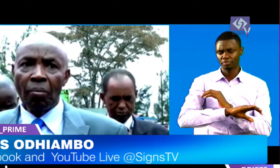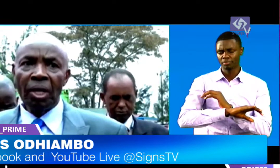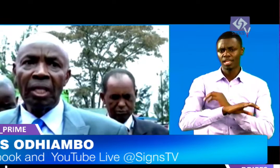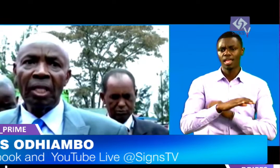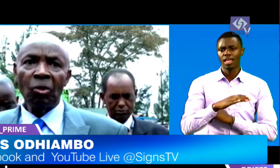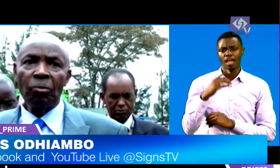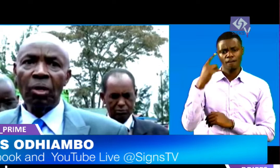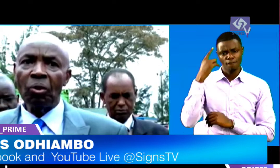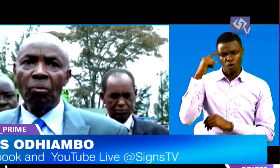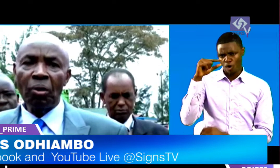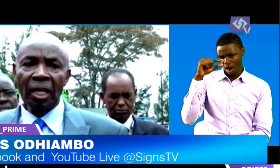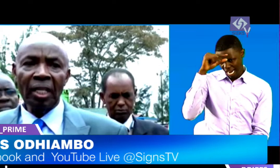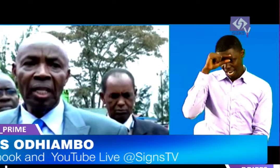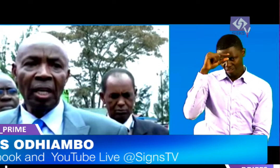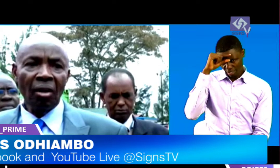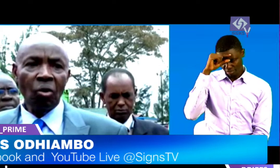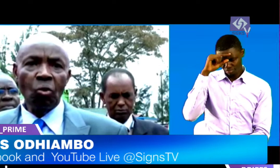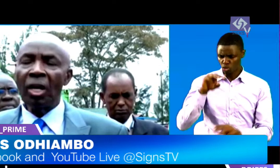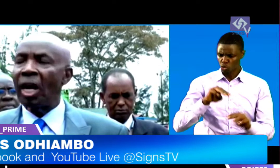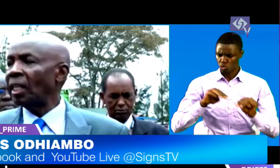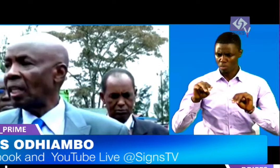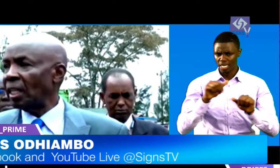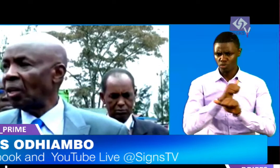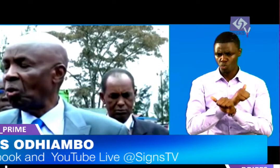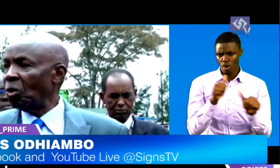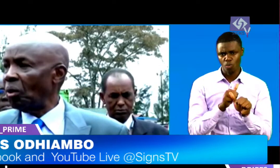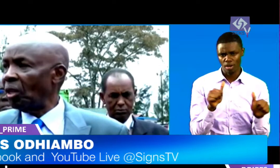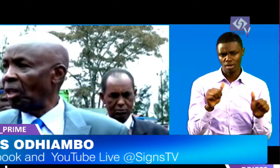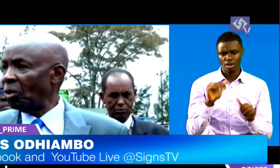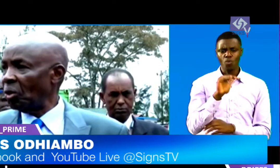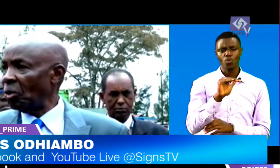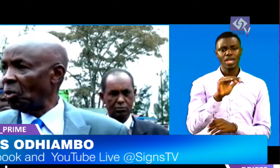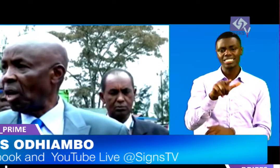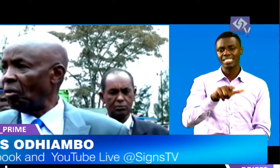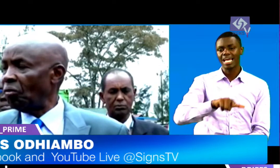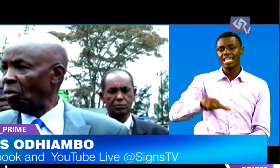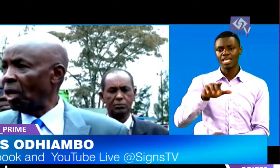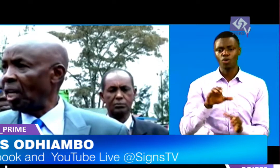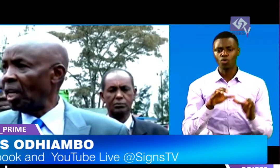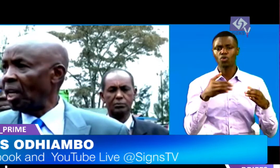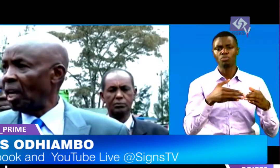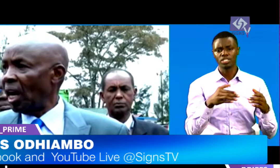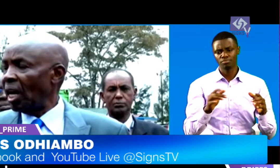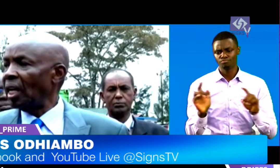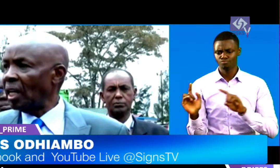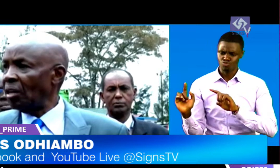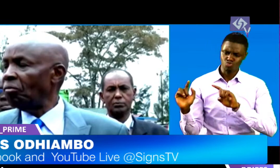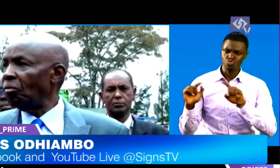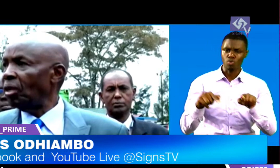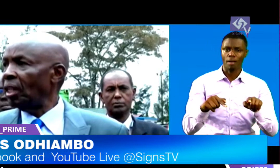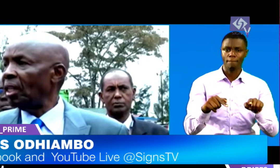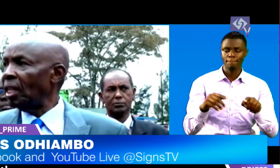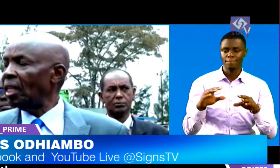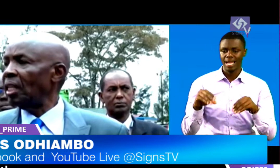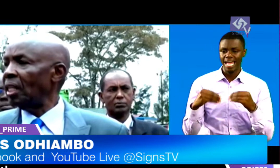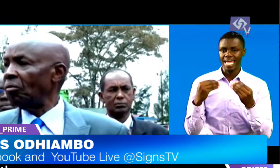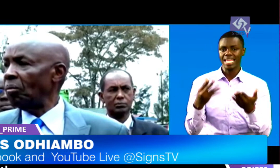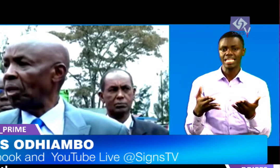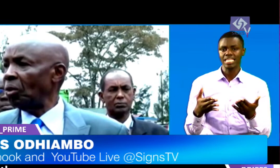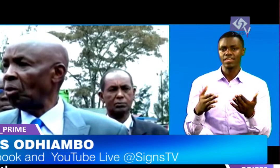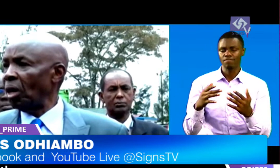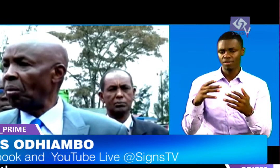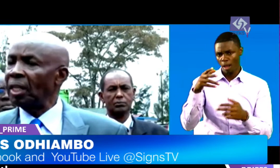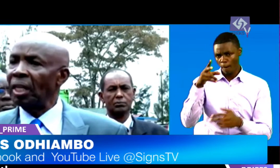for government to be able to manage, we ask the local communities also to come forward and give intelligence